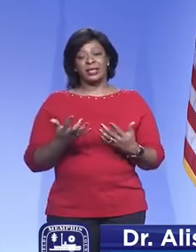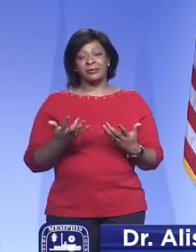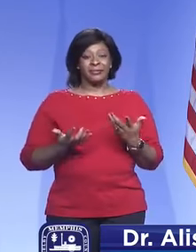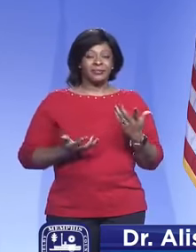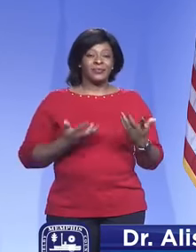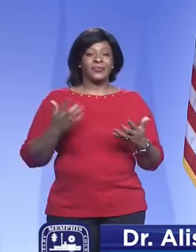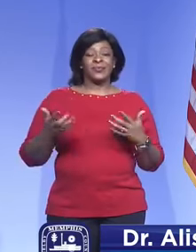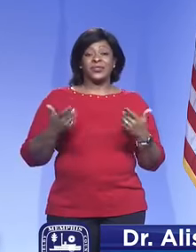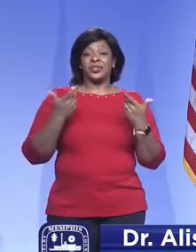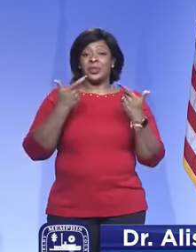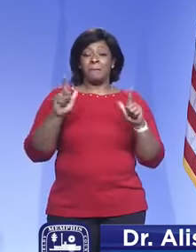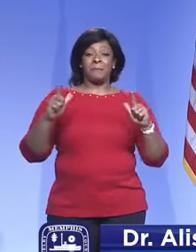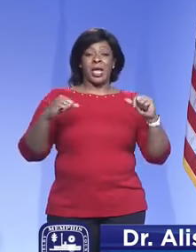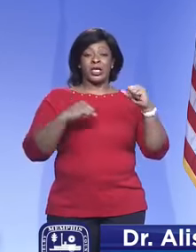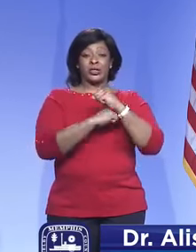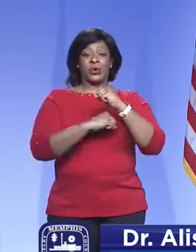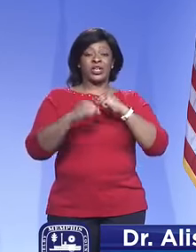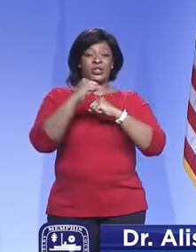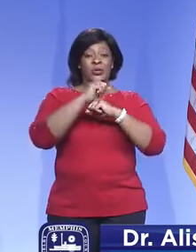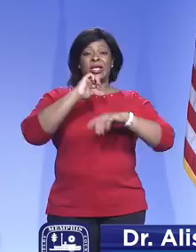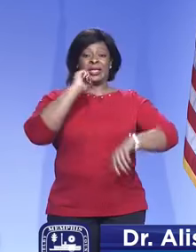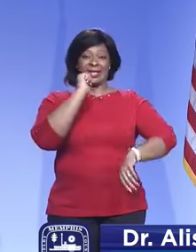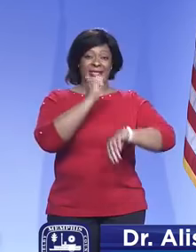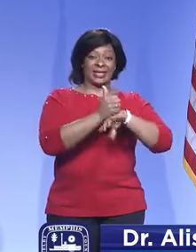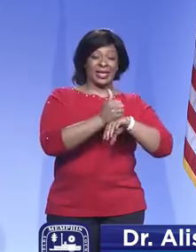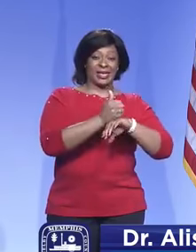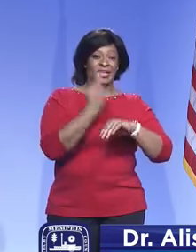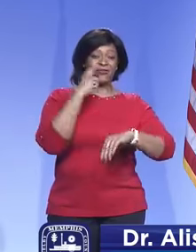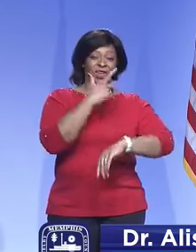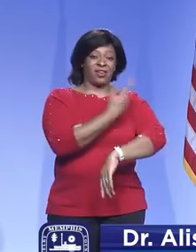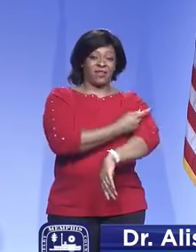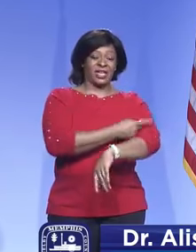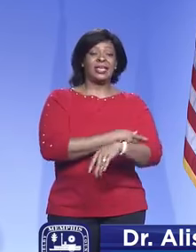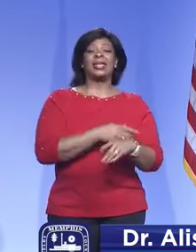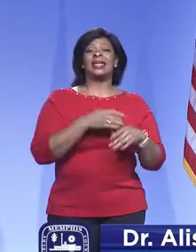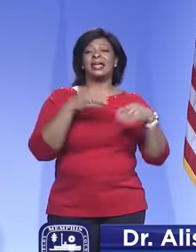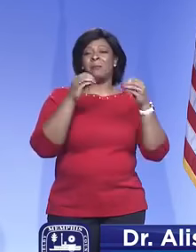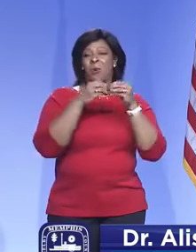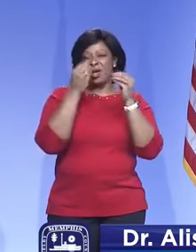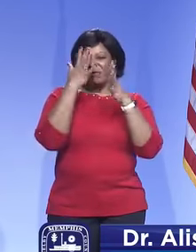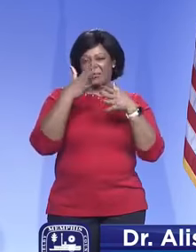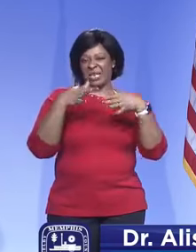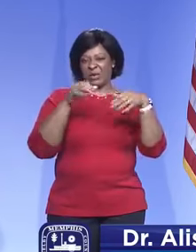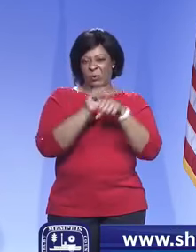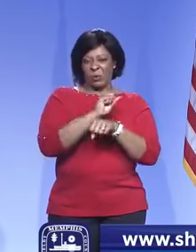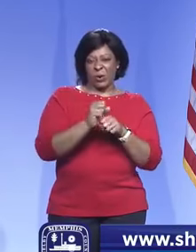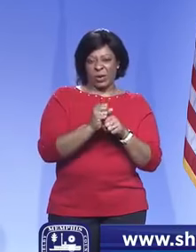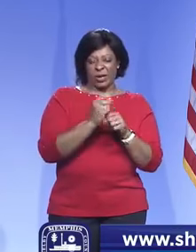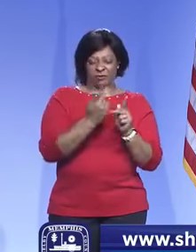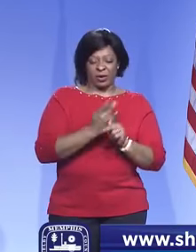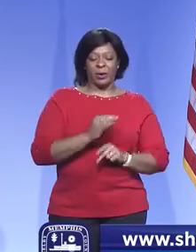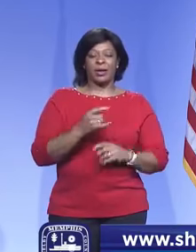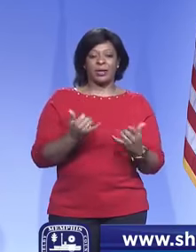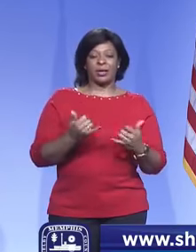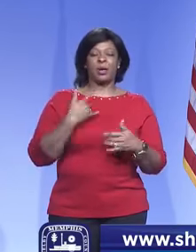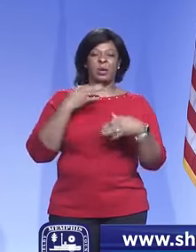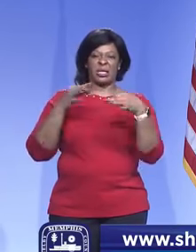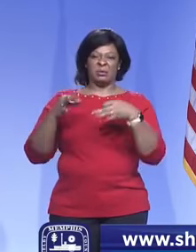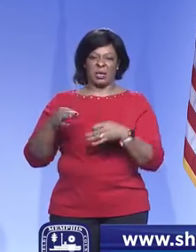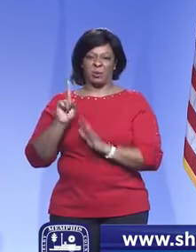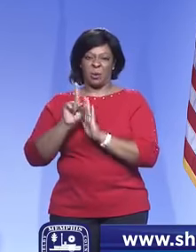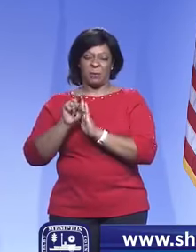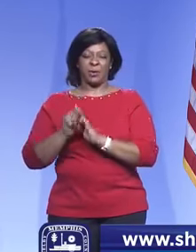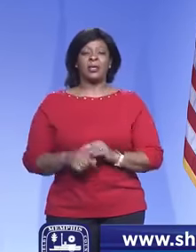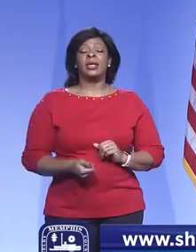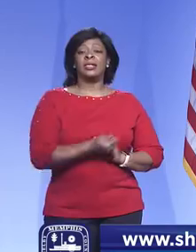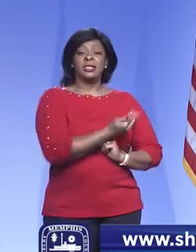of big structure is in place. The details of that are being worked out, and I'll highlight a few of those in a moment. There are